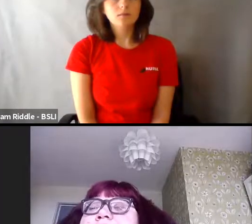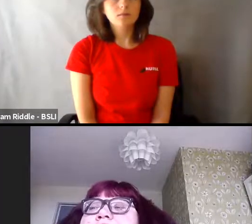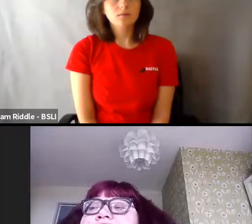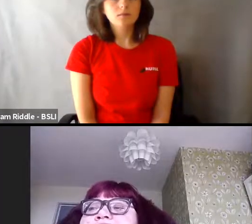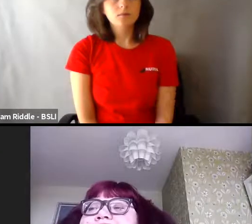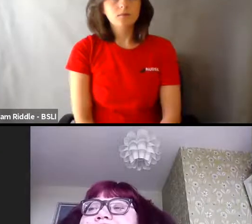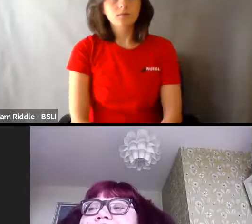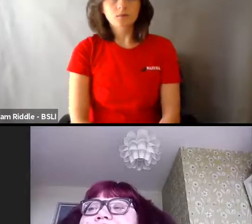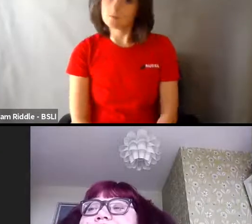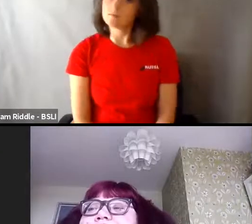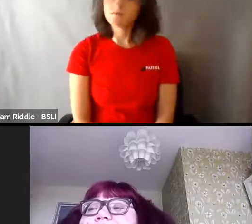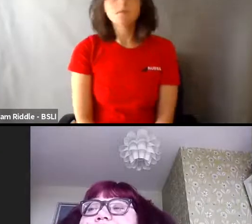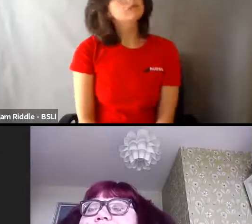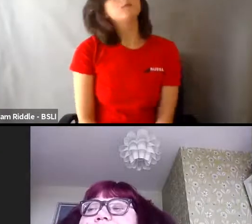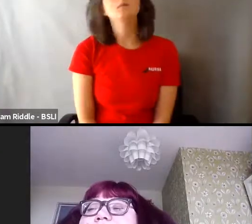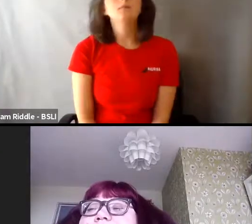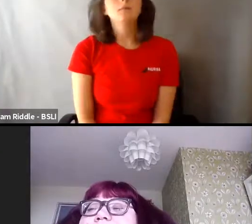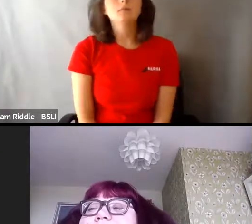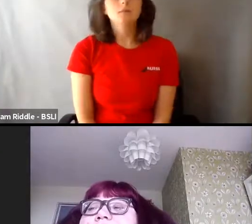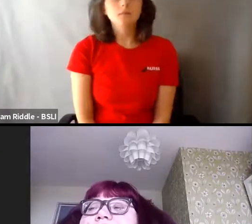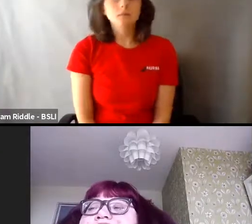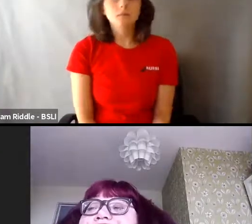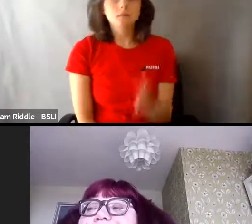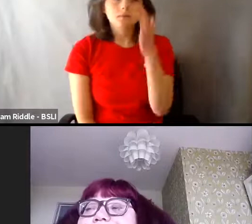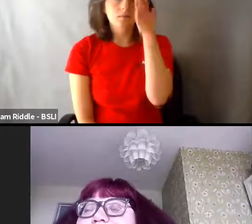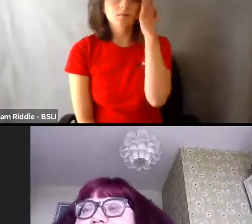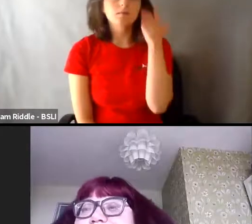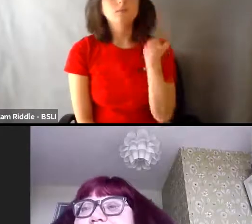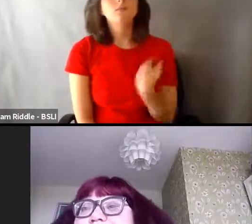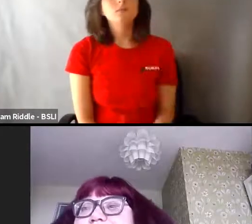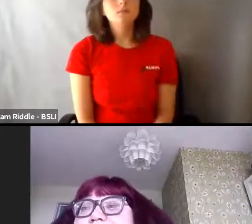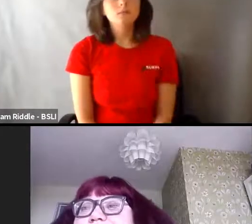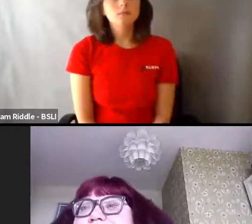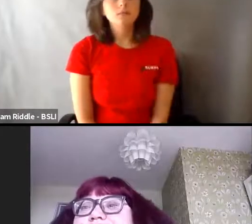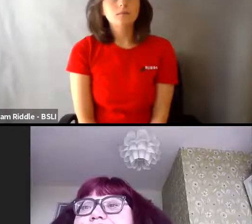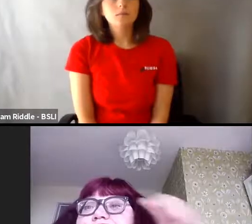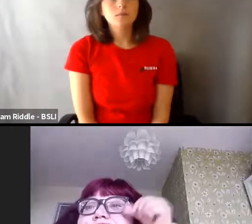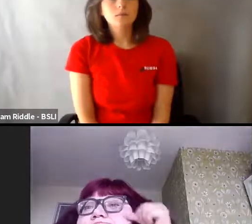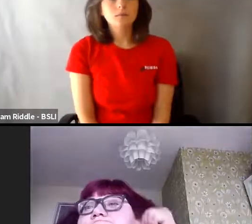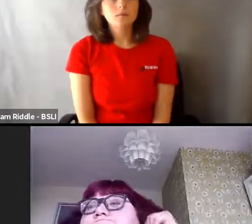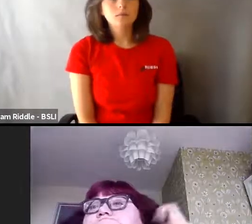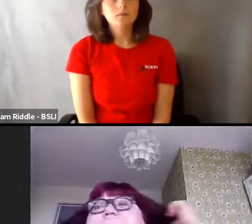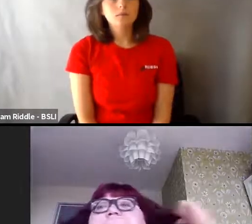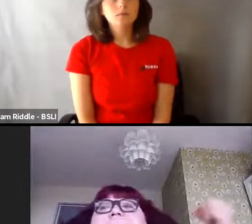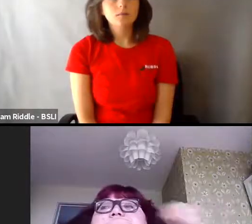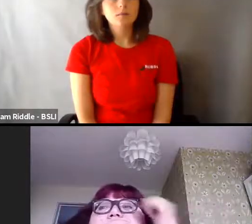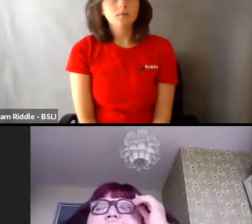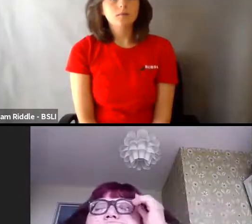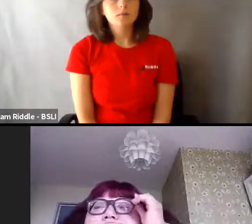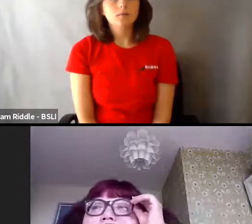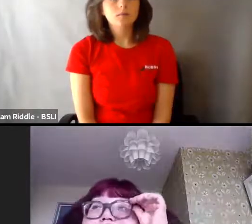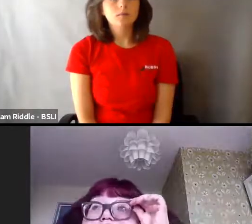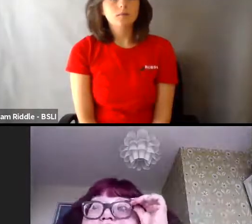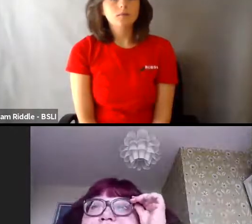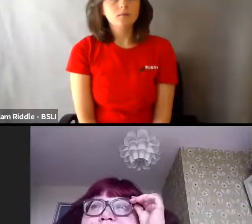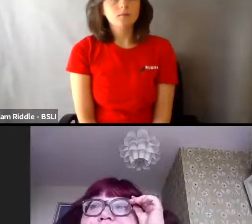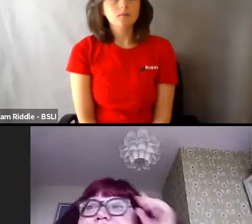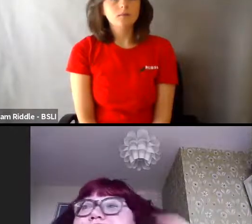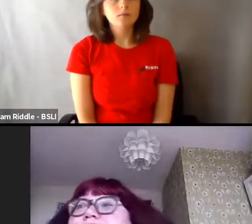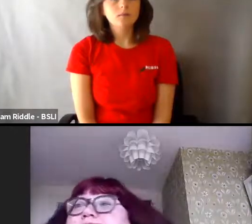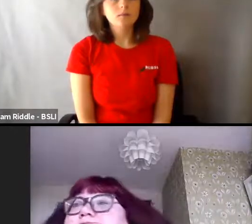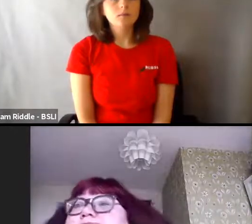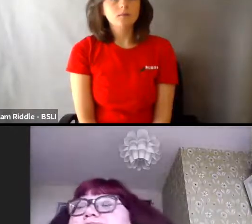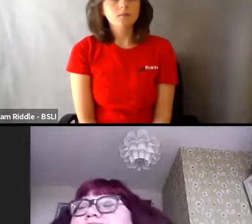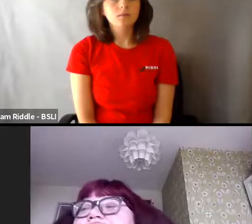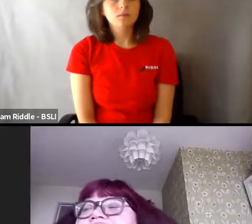working age, able-bodied, and whether they're unemployed or in work? Is there a better way to handle that